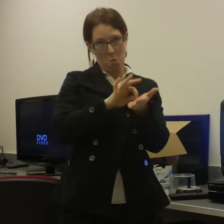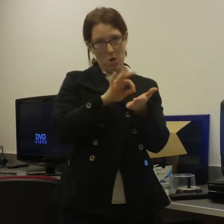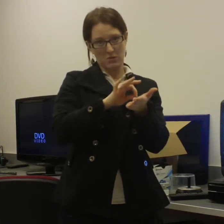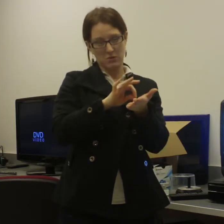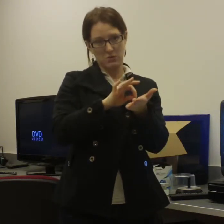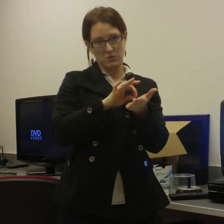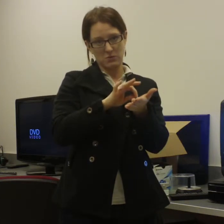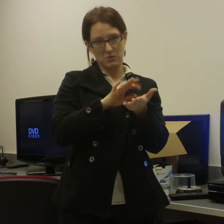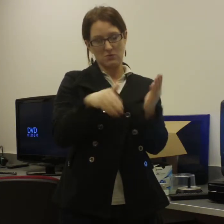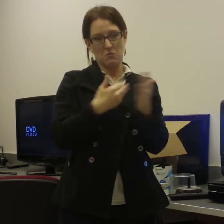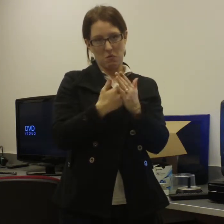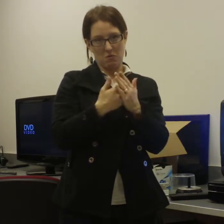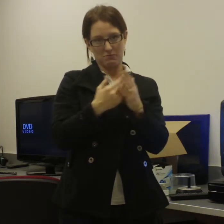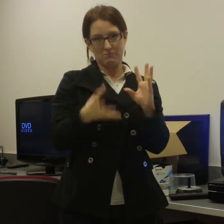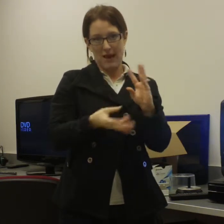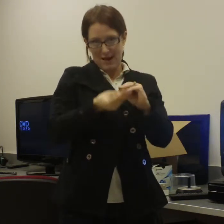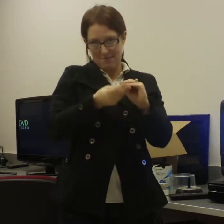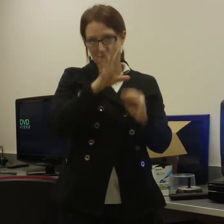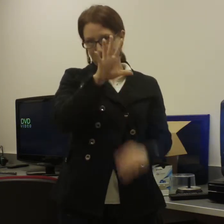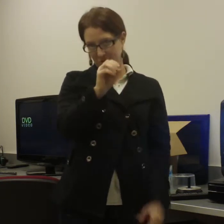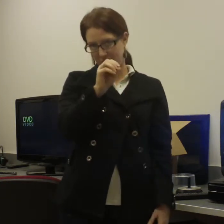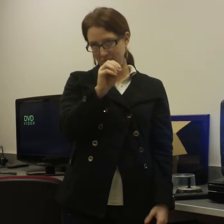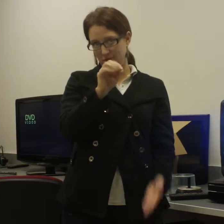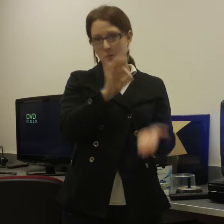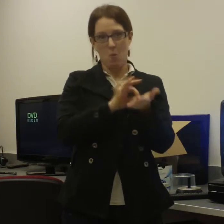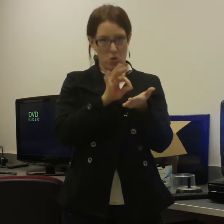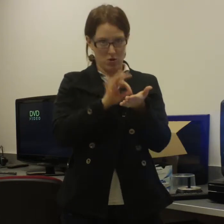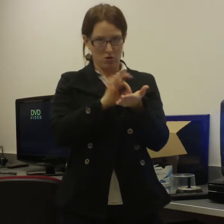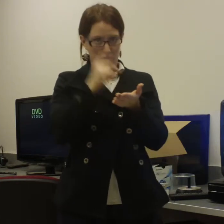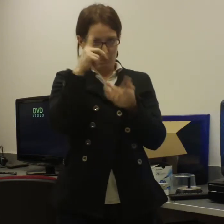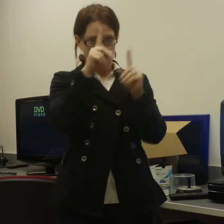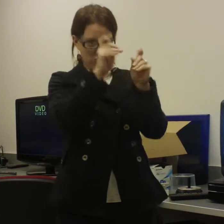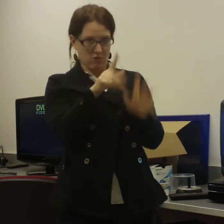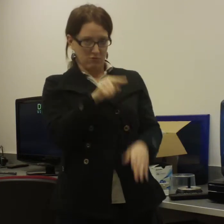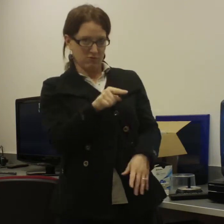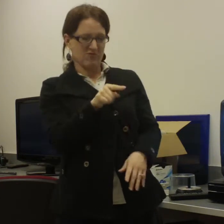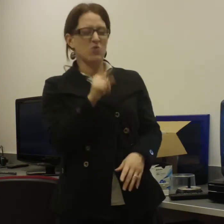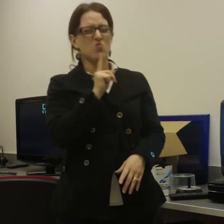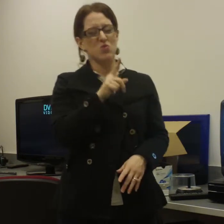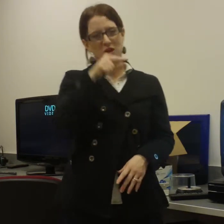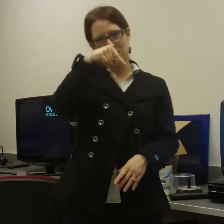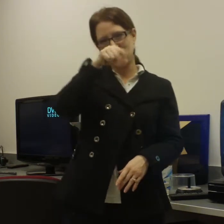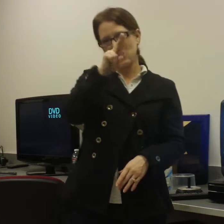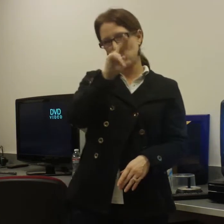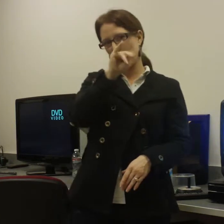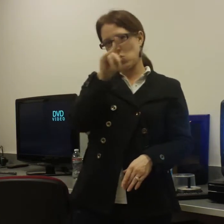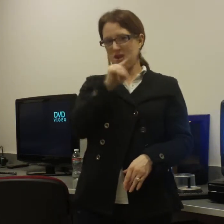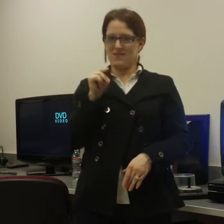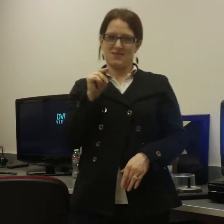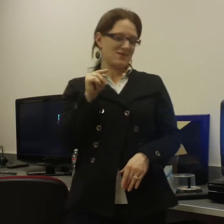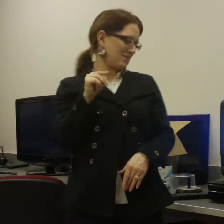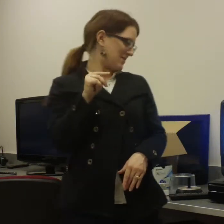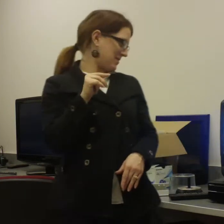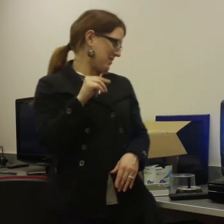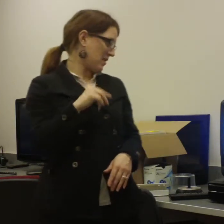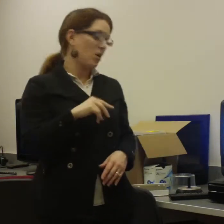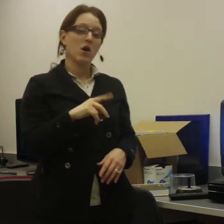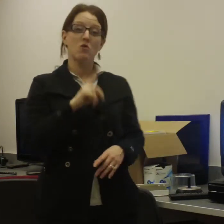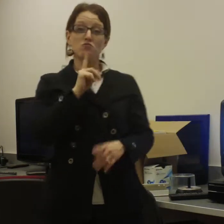All right, well, last one. What are we going to have? I thought I told you guys before. Real quick then, just to review back from the